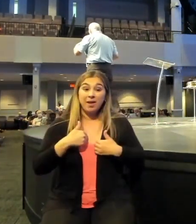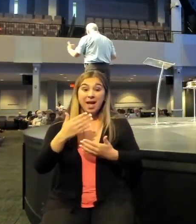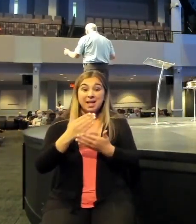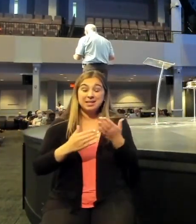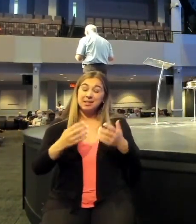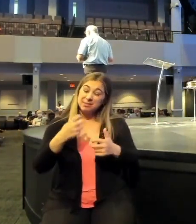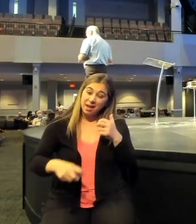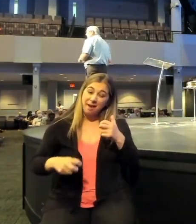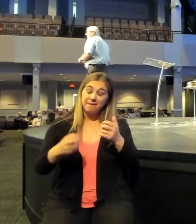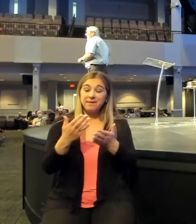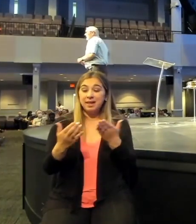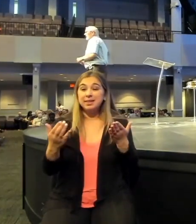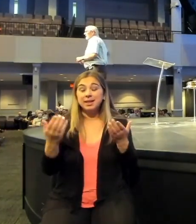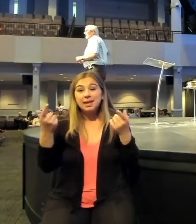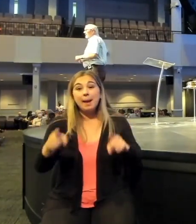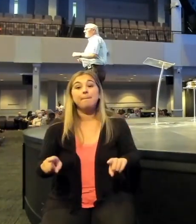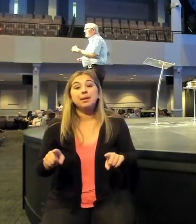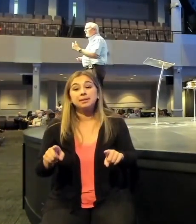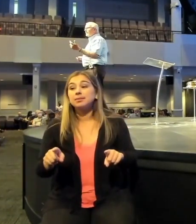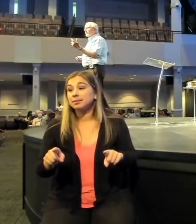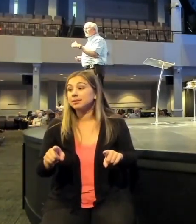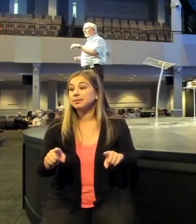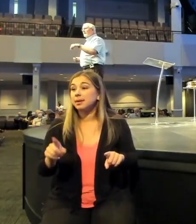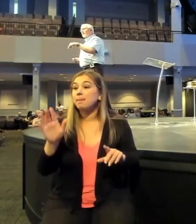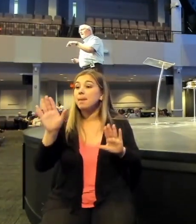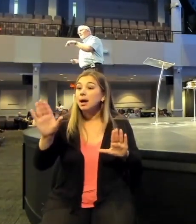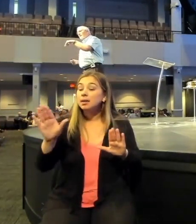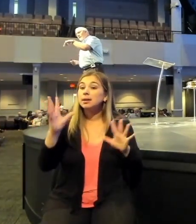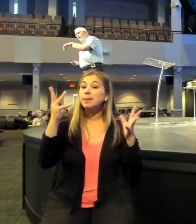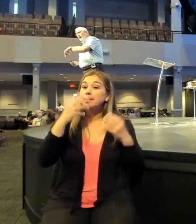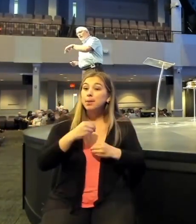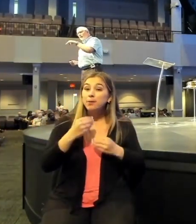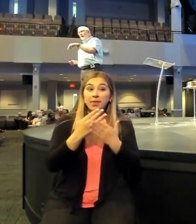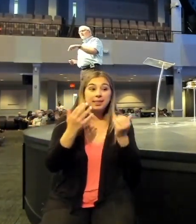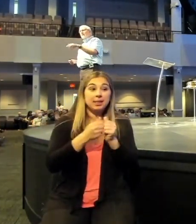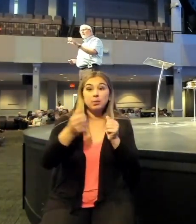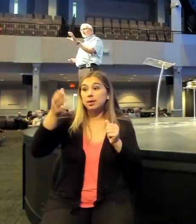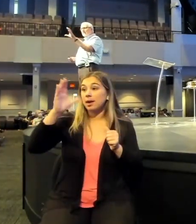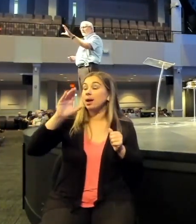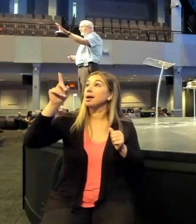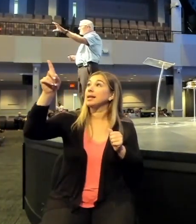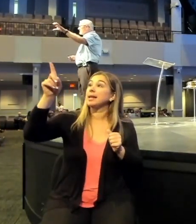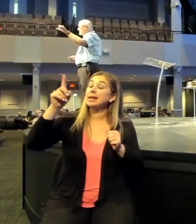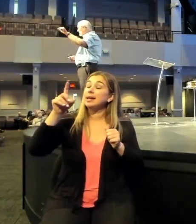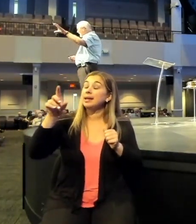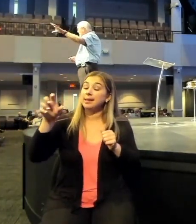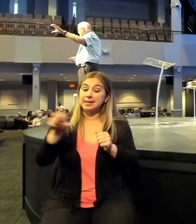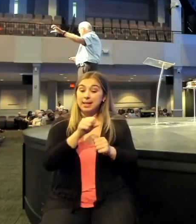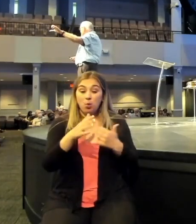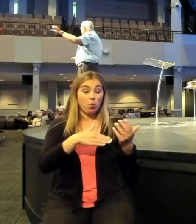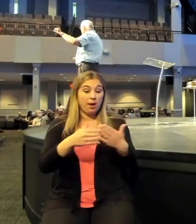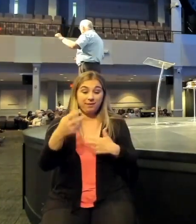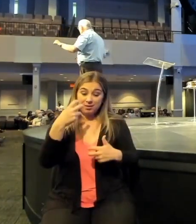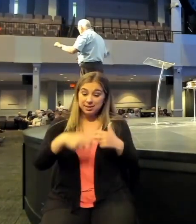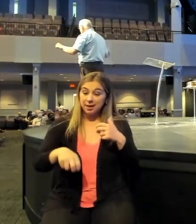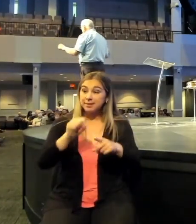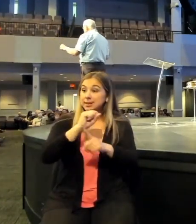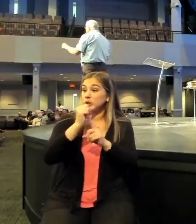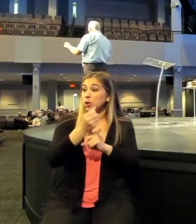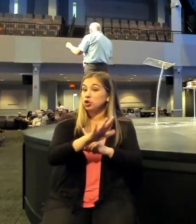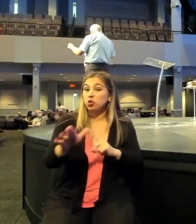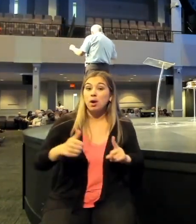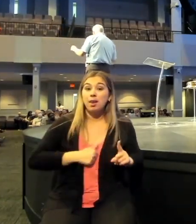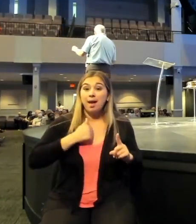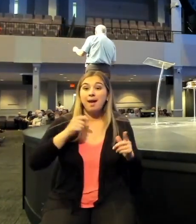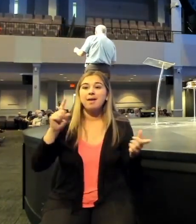very tough things happen to you. Well, here's the beautiful thing. With God, God can take the toughest things of your life